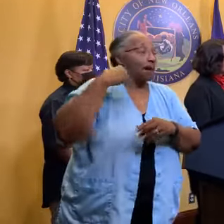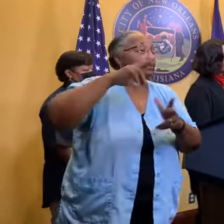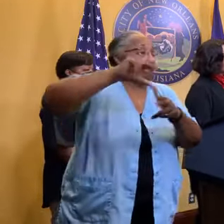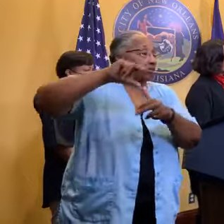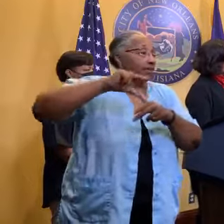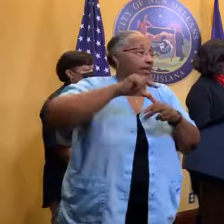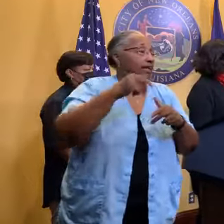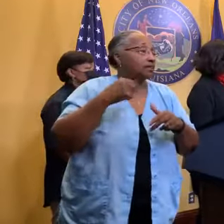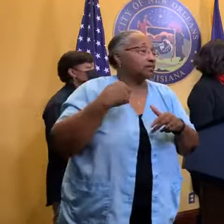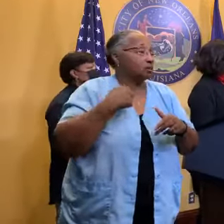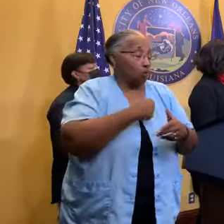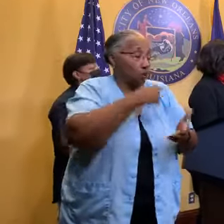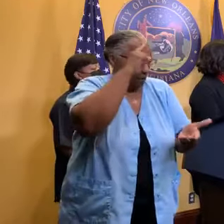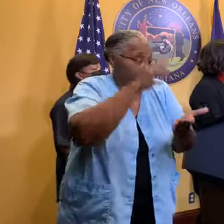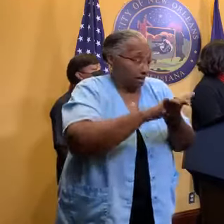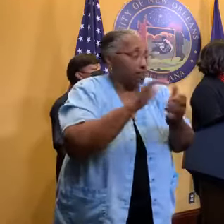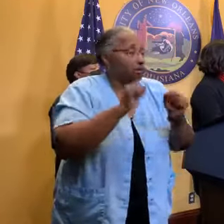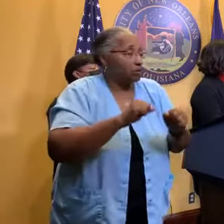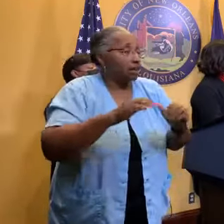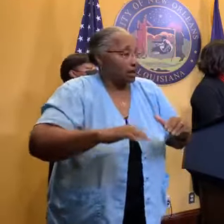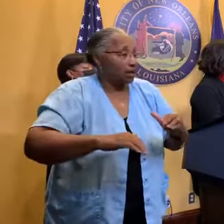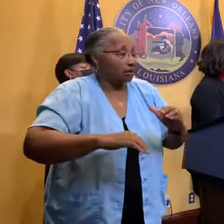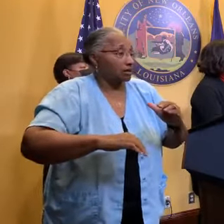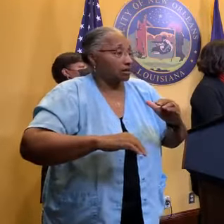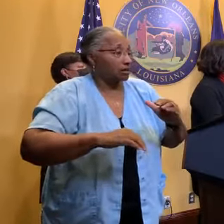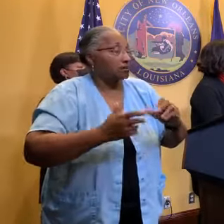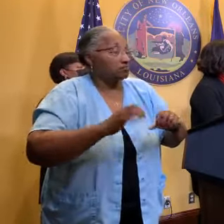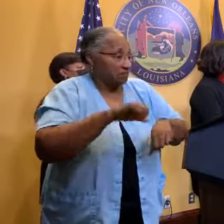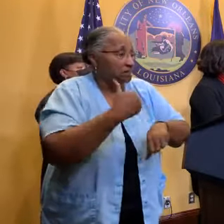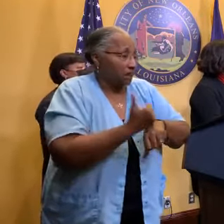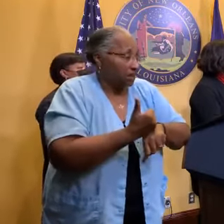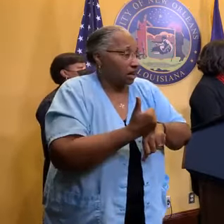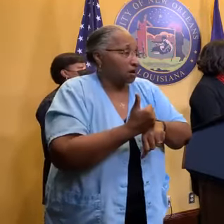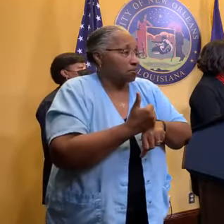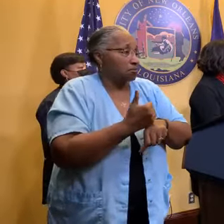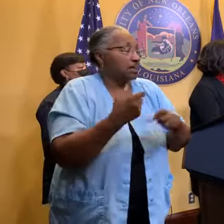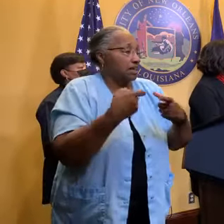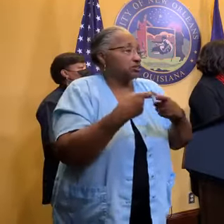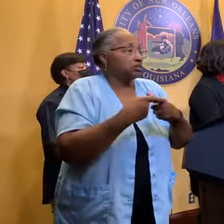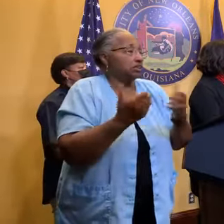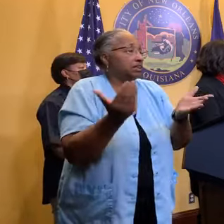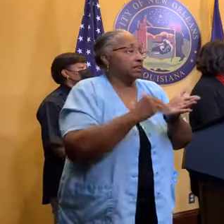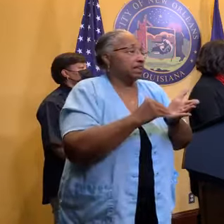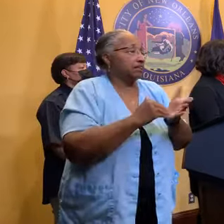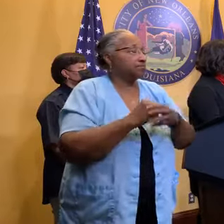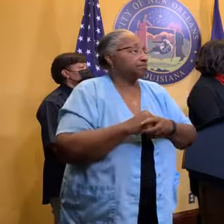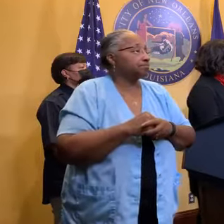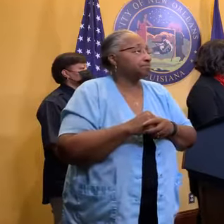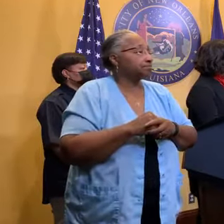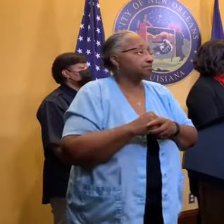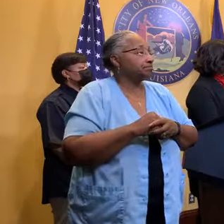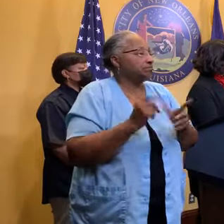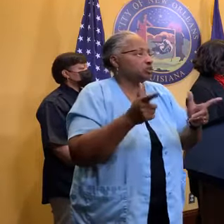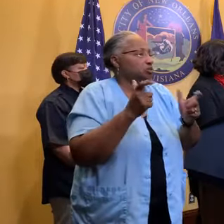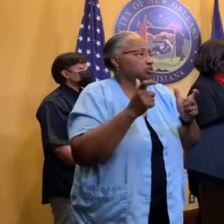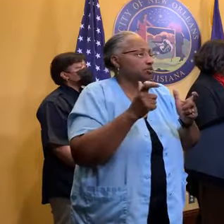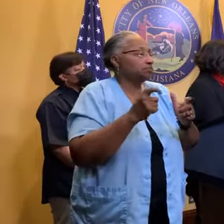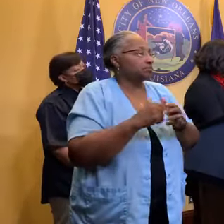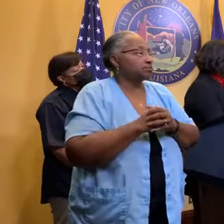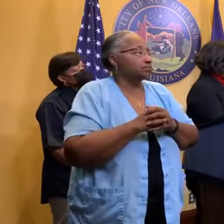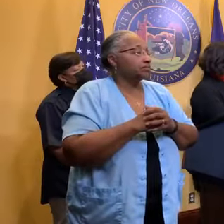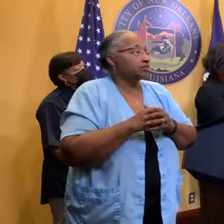believe that we will be able to restore power even quicker than some of those time frames have allotted. And then this is one more quick question. It's probably for the mayor